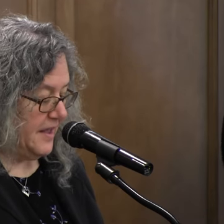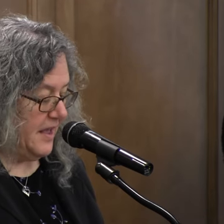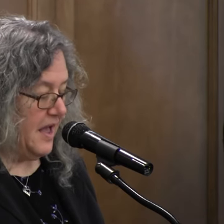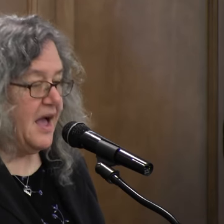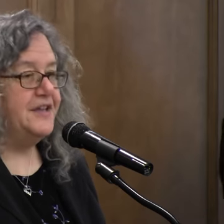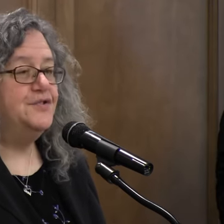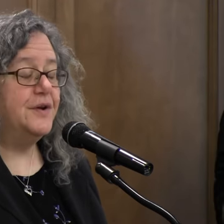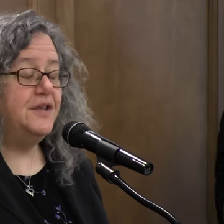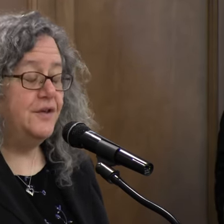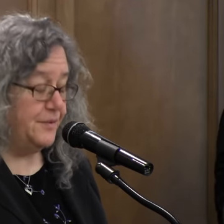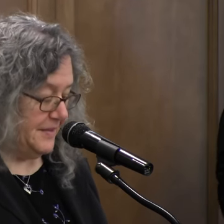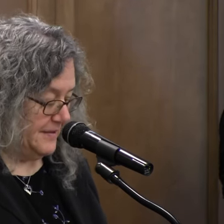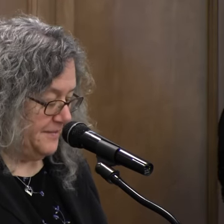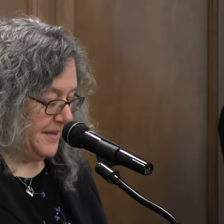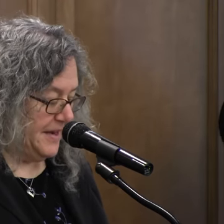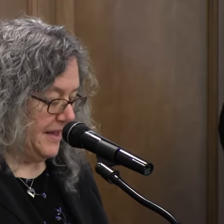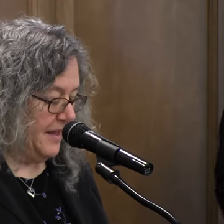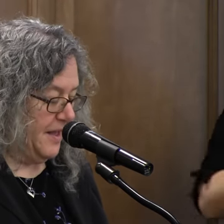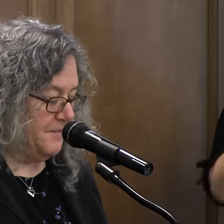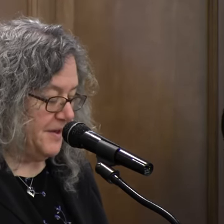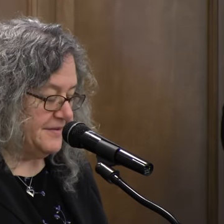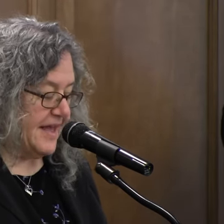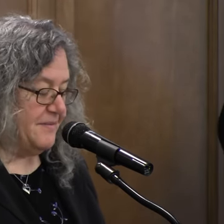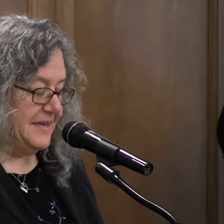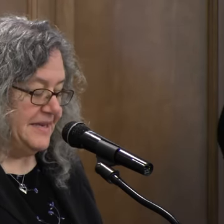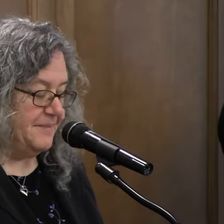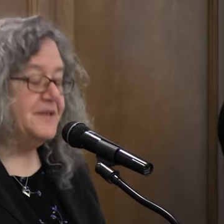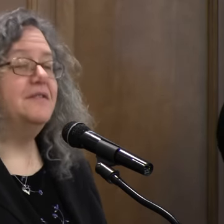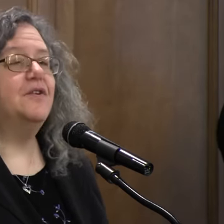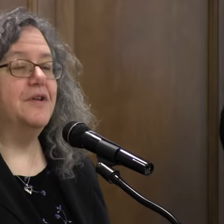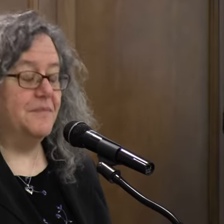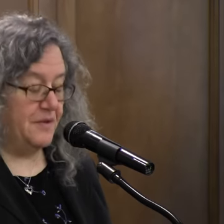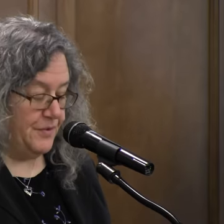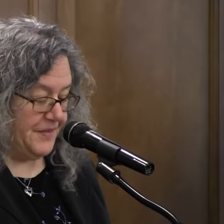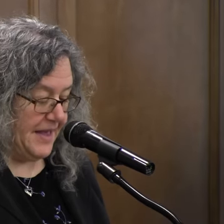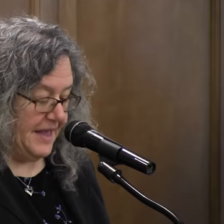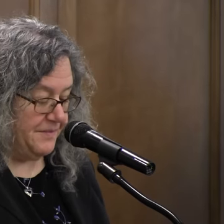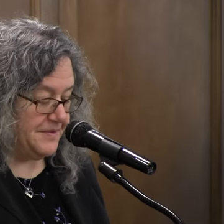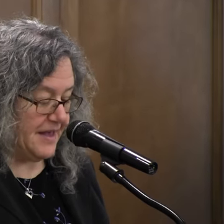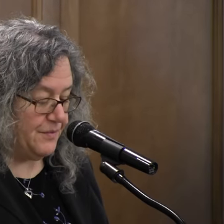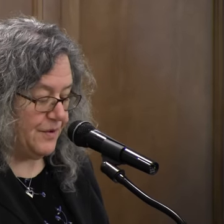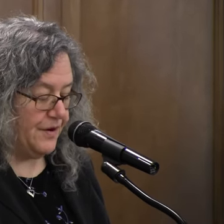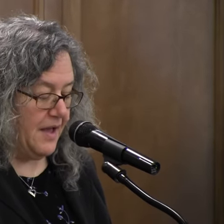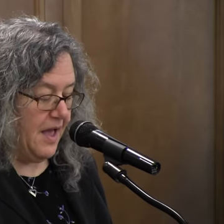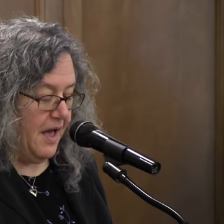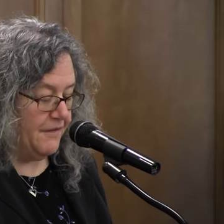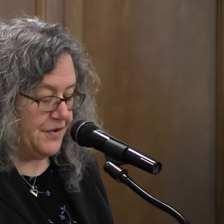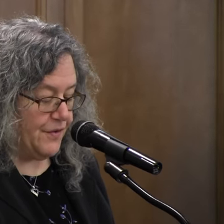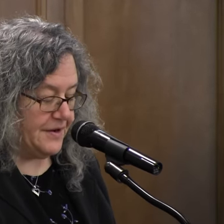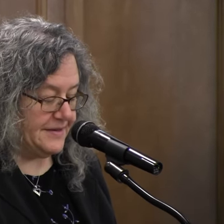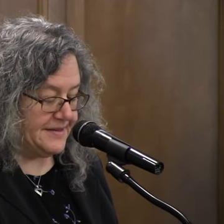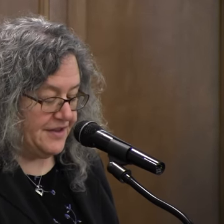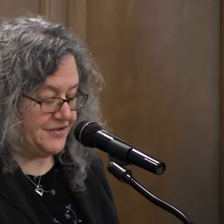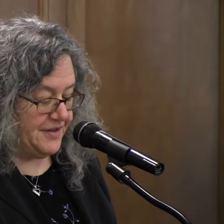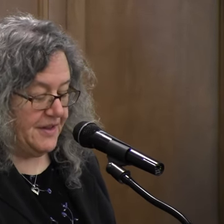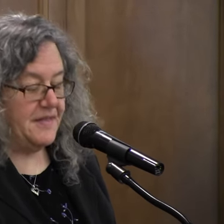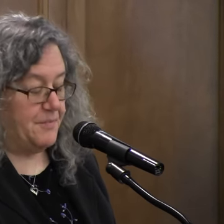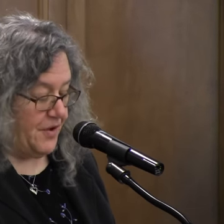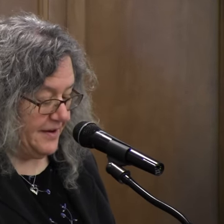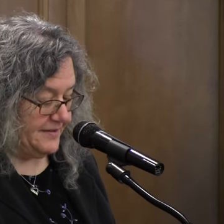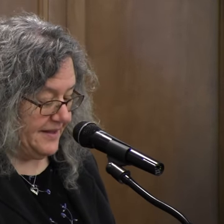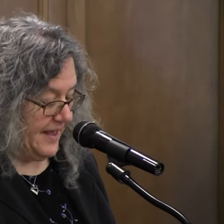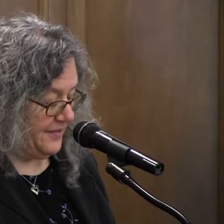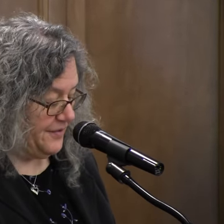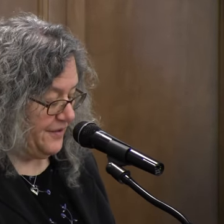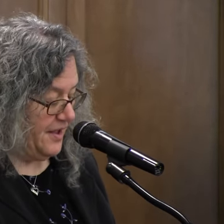choice. I join you in this meeting because I am in deepest agreement with the aims and work of the organization